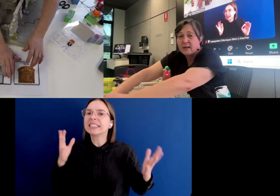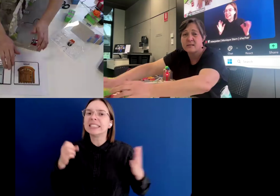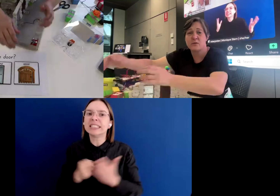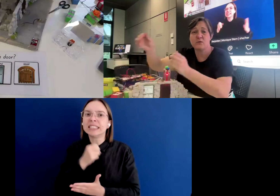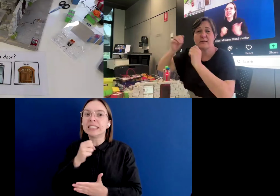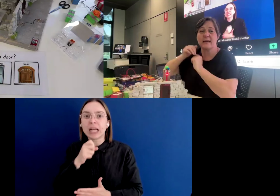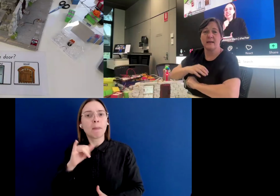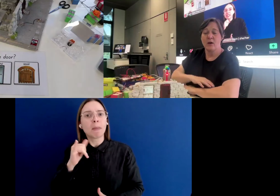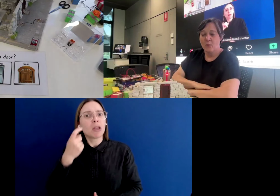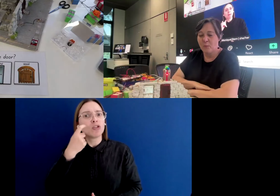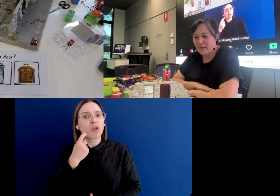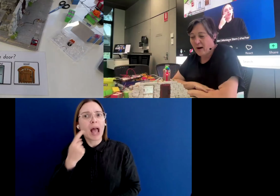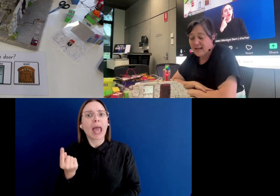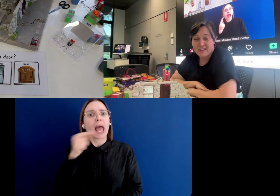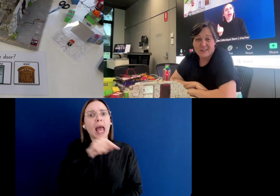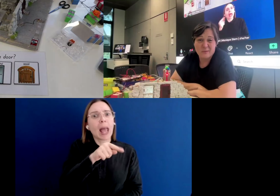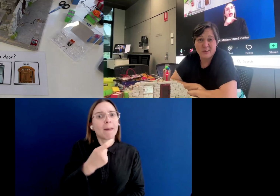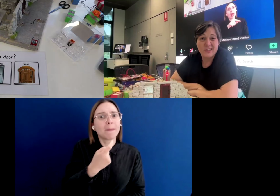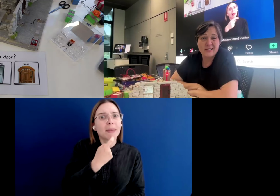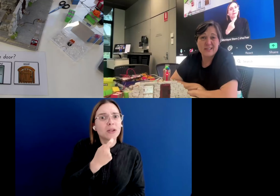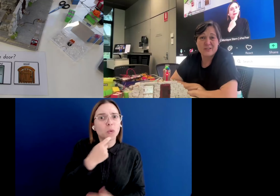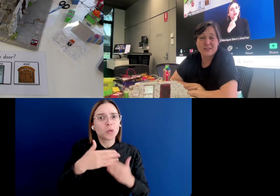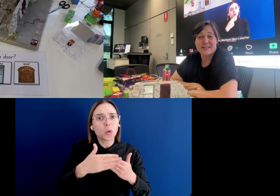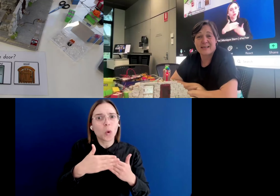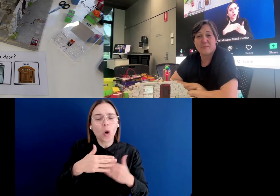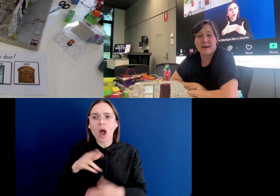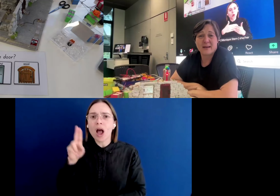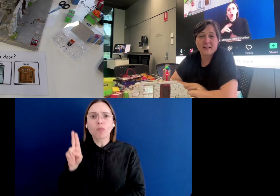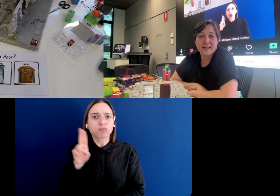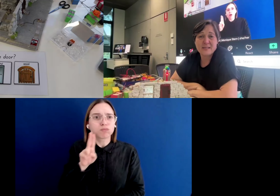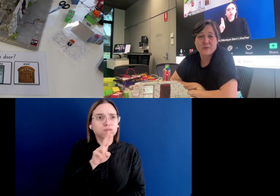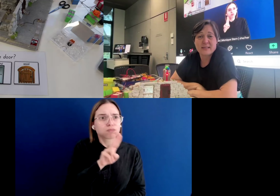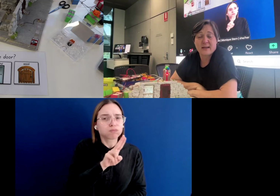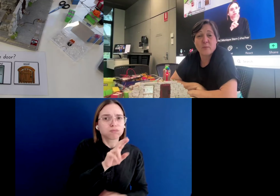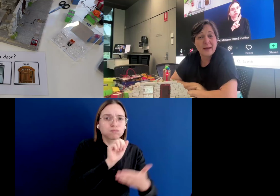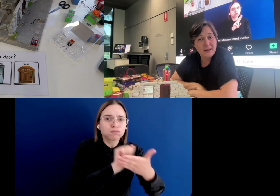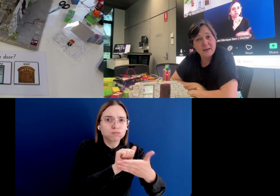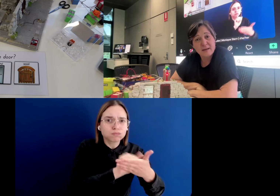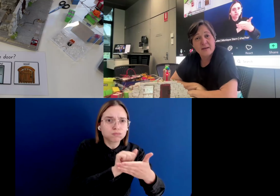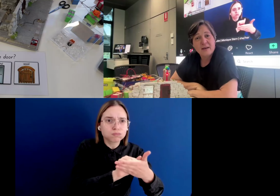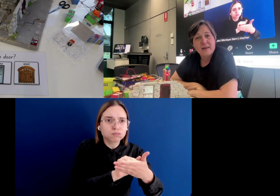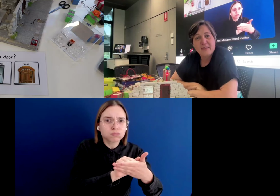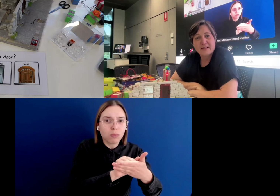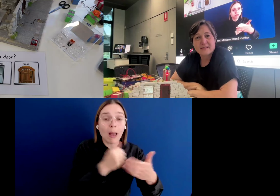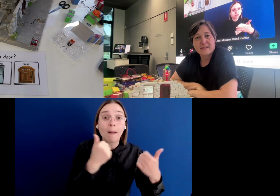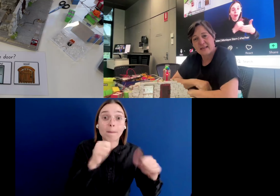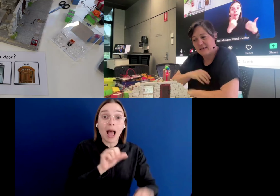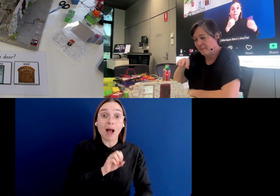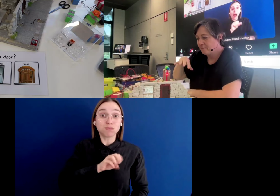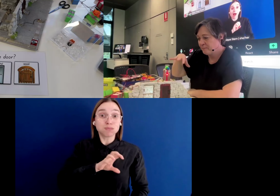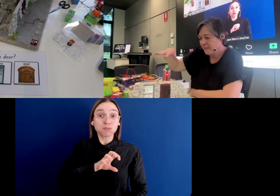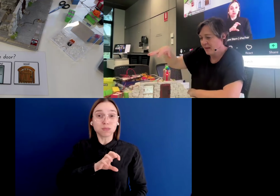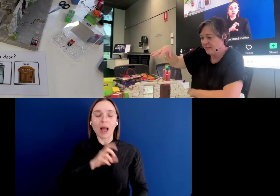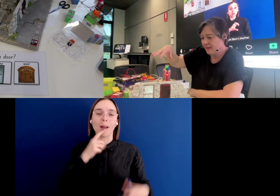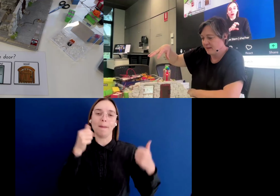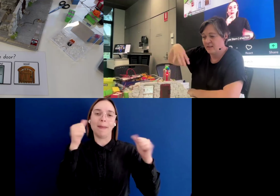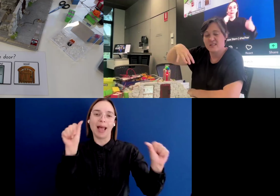again, working in schools, I actually got some university students in a maker class to actually help make